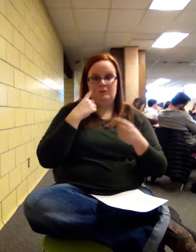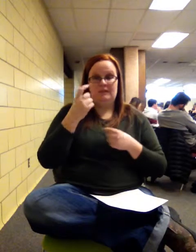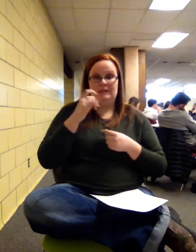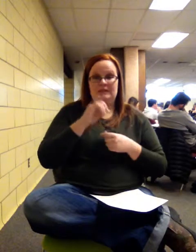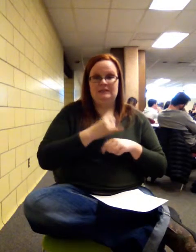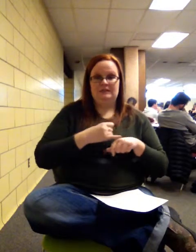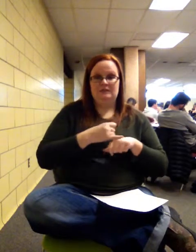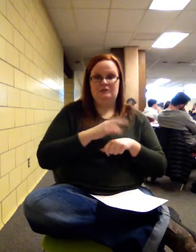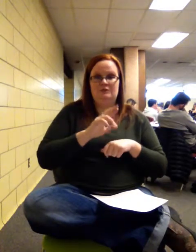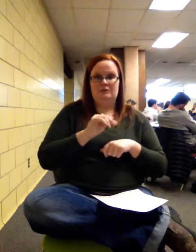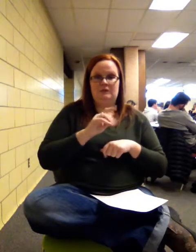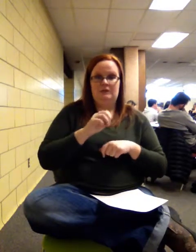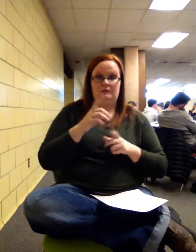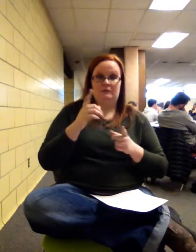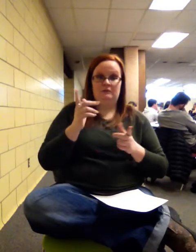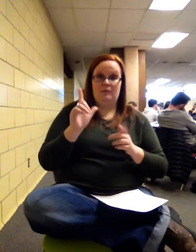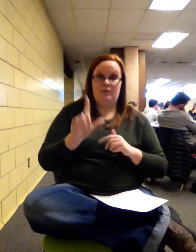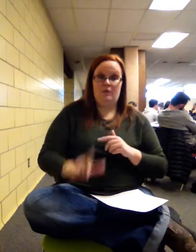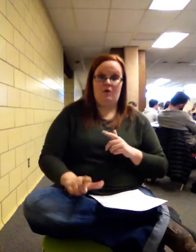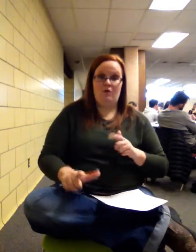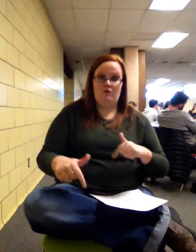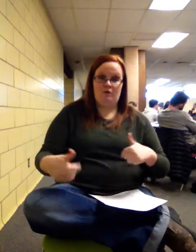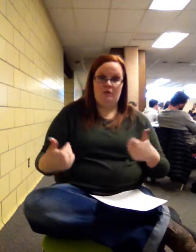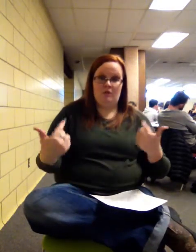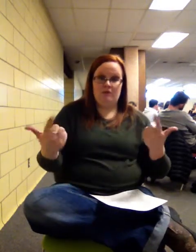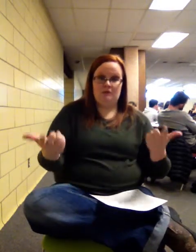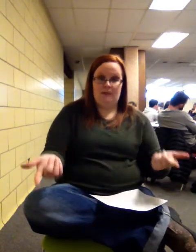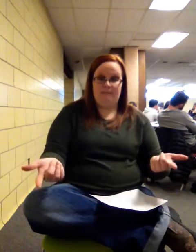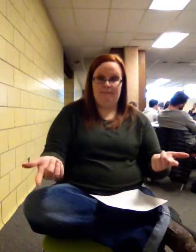an all-time low for a really long time. But they're afraid to lock in